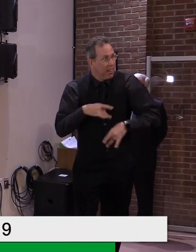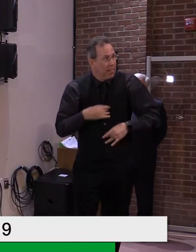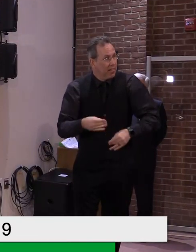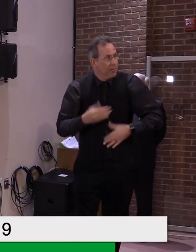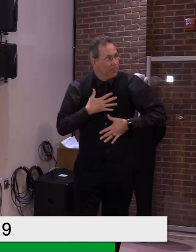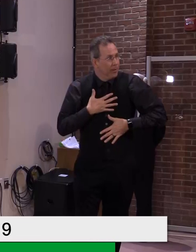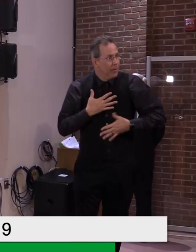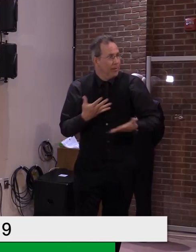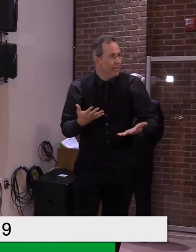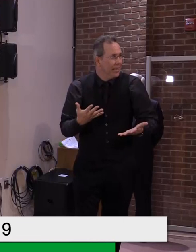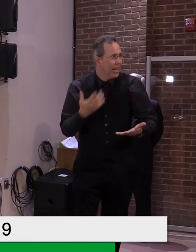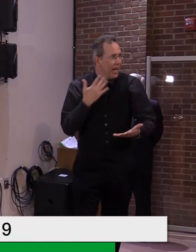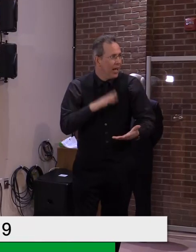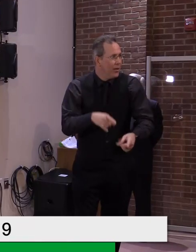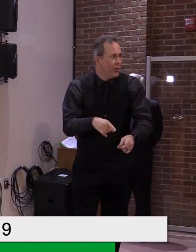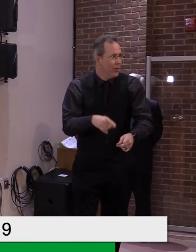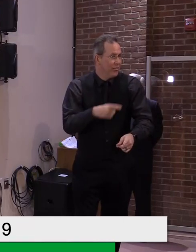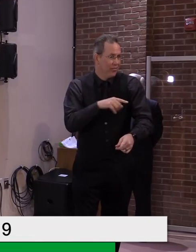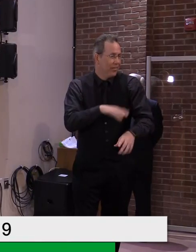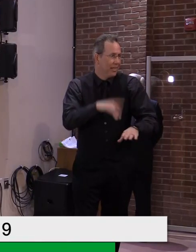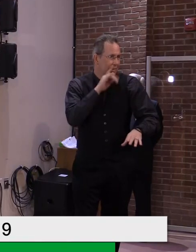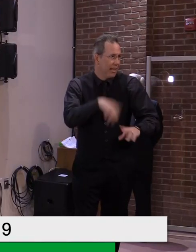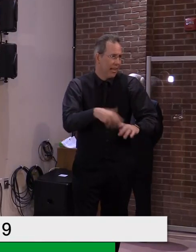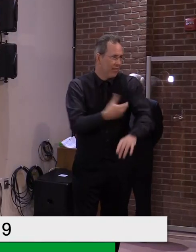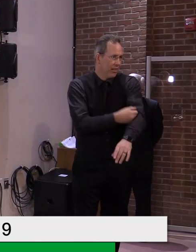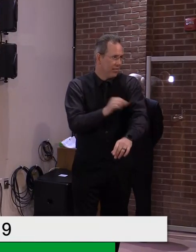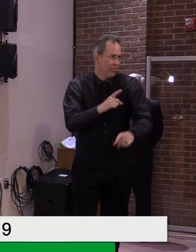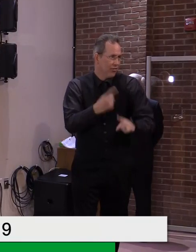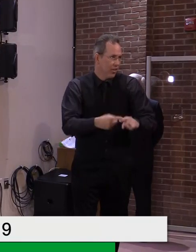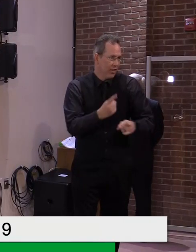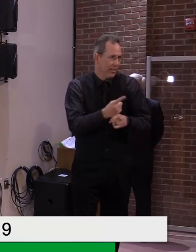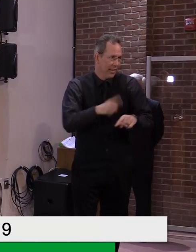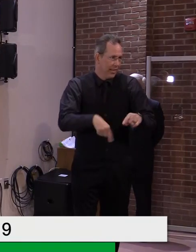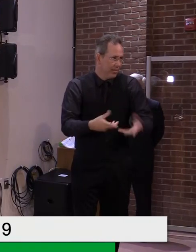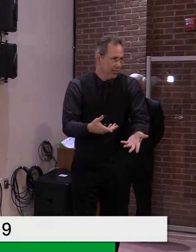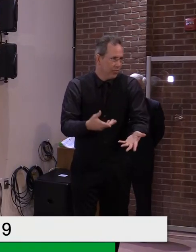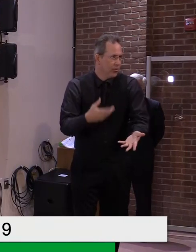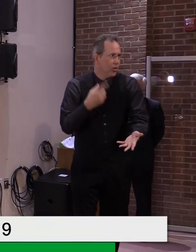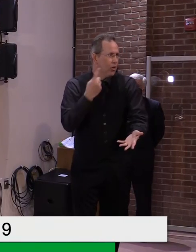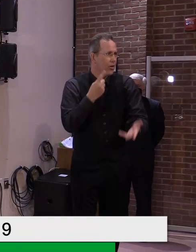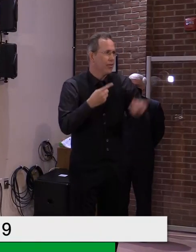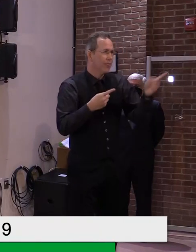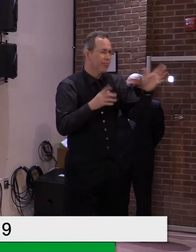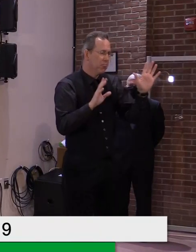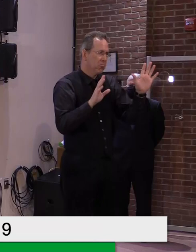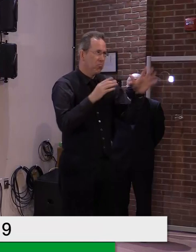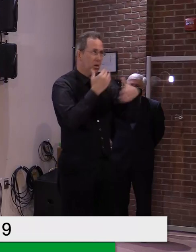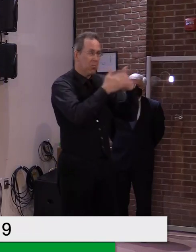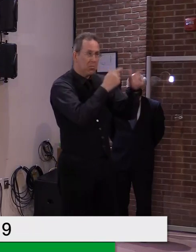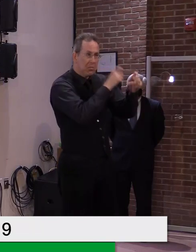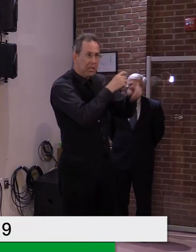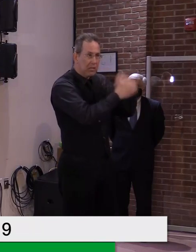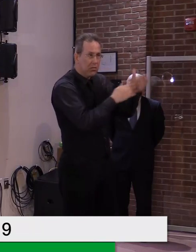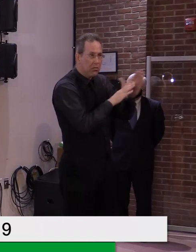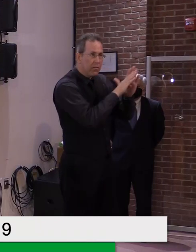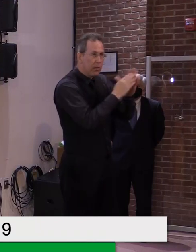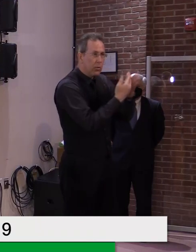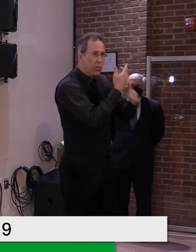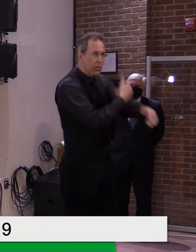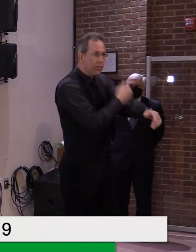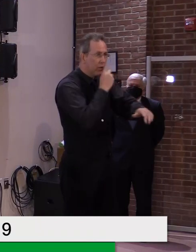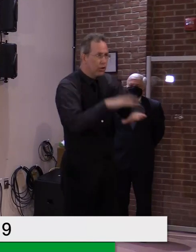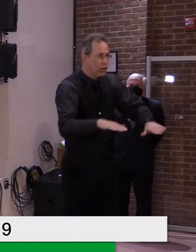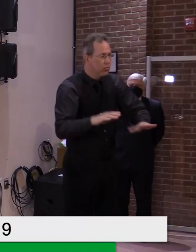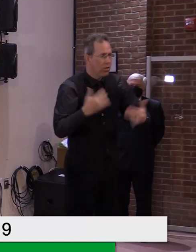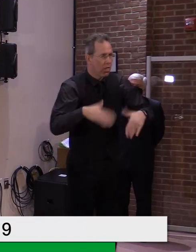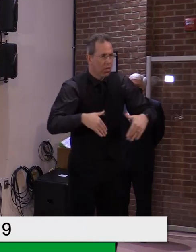yet eligible for the vaccine until those trials are done. And We feel those are